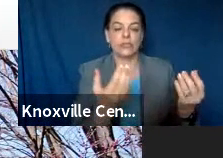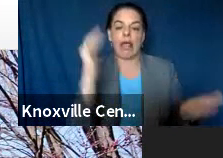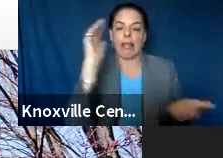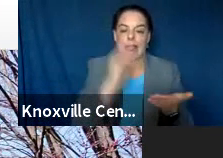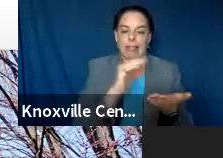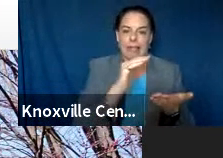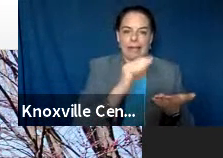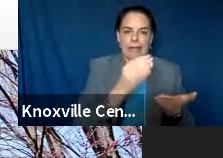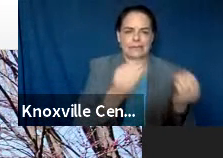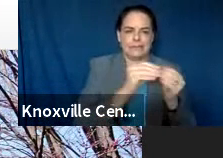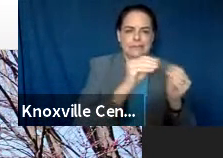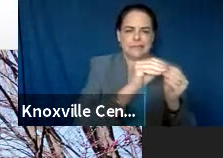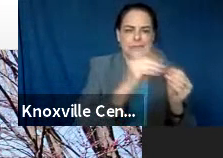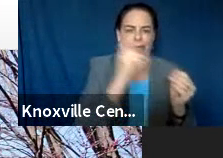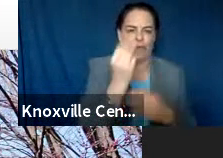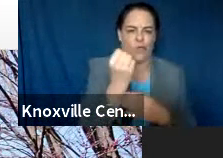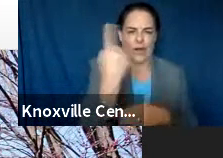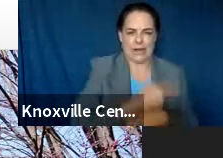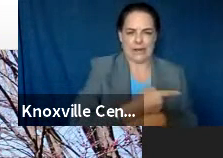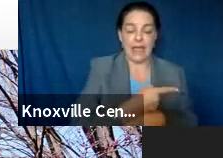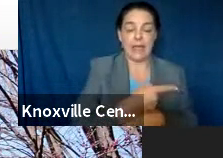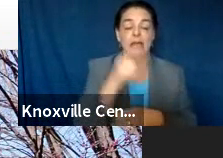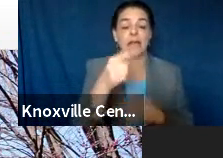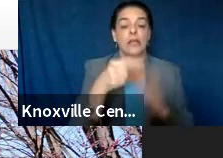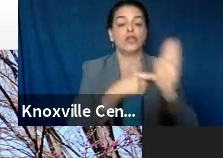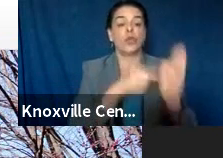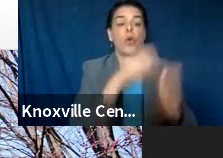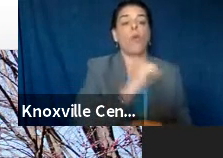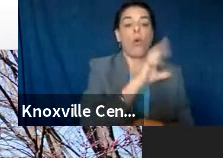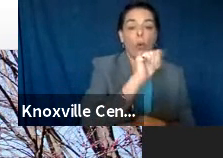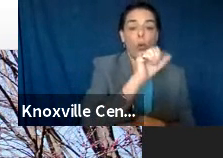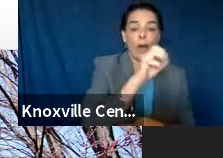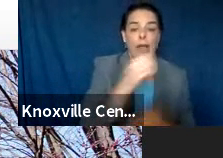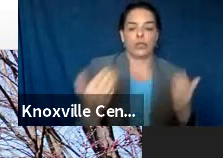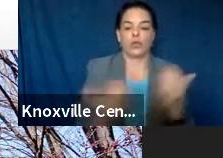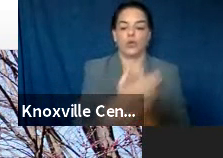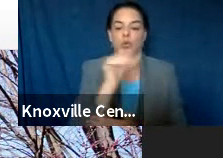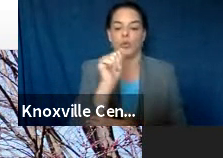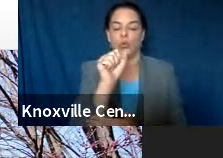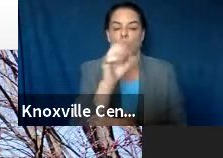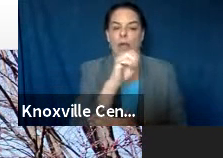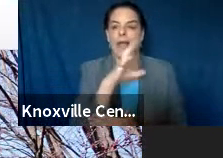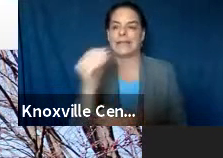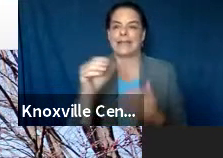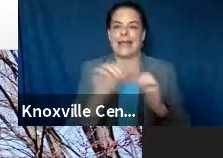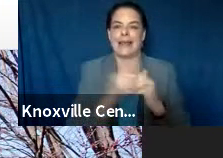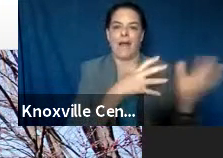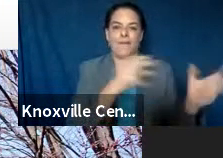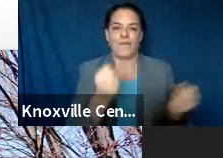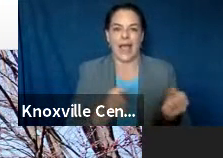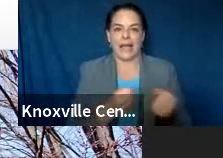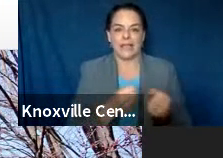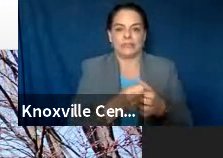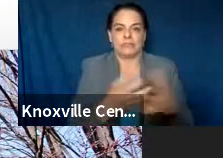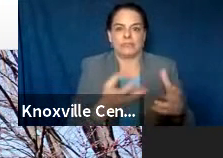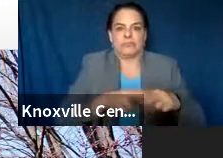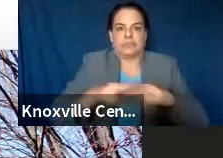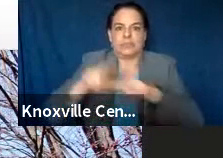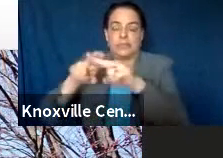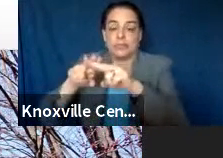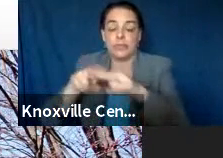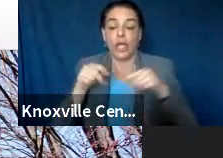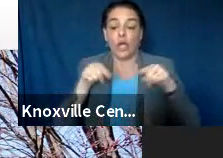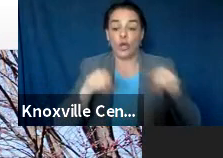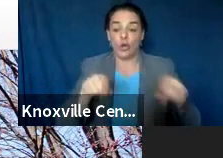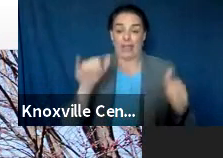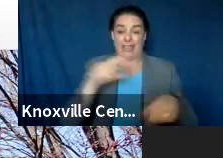this benchmark, we have a bar graph that shows previous cases, new cases, and the growth rate over time. Over this time period, we hit a new